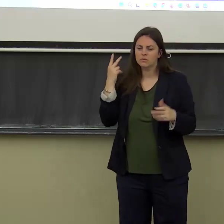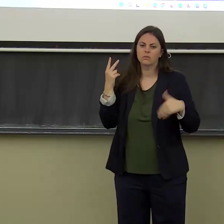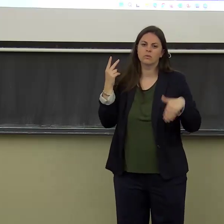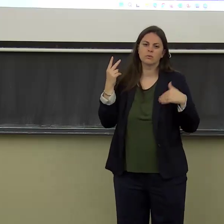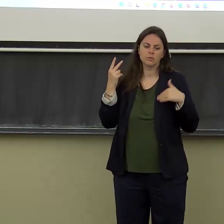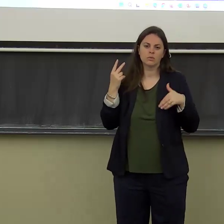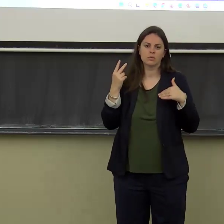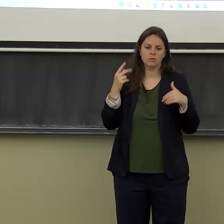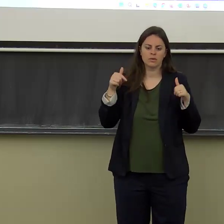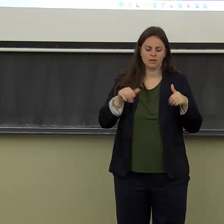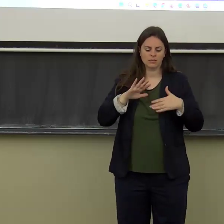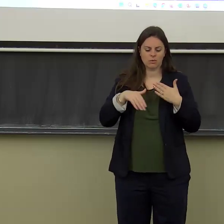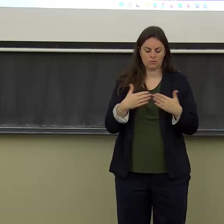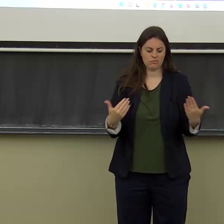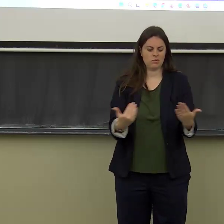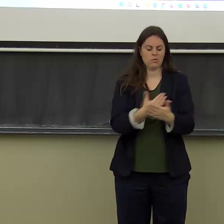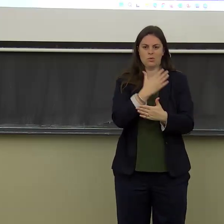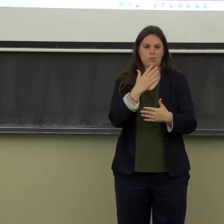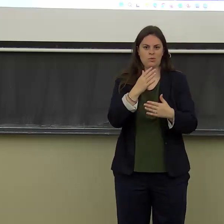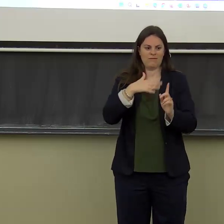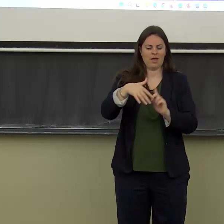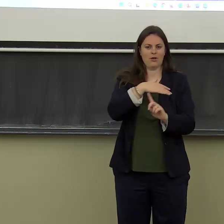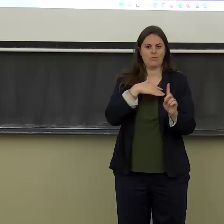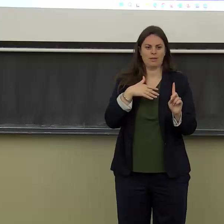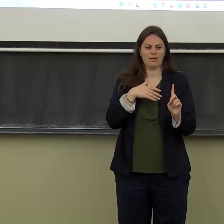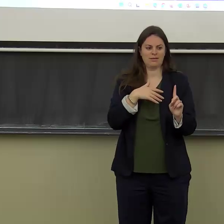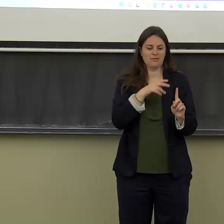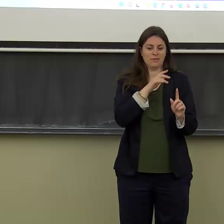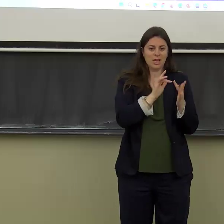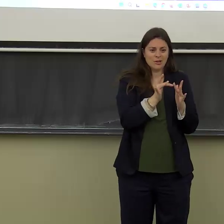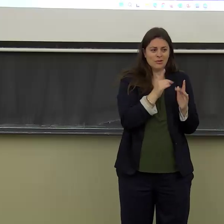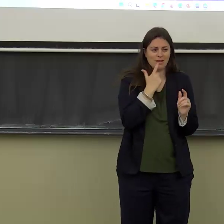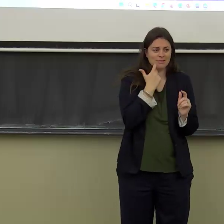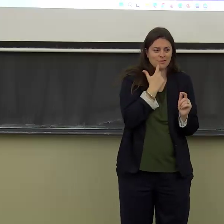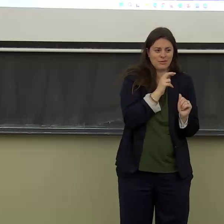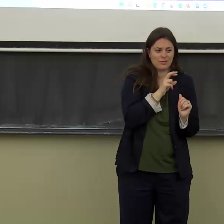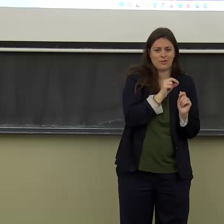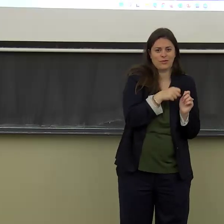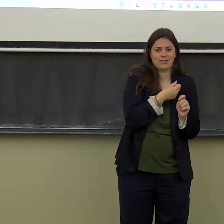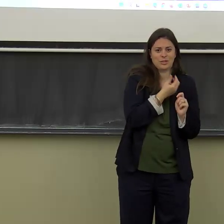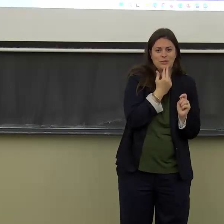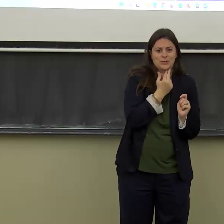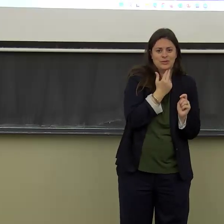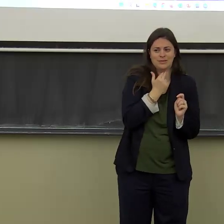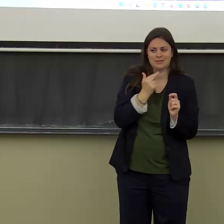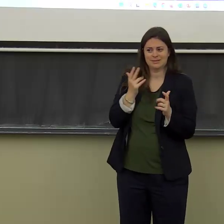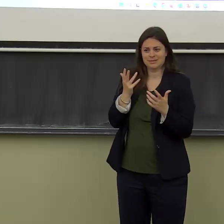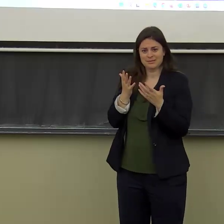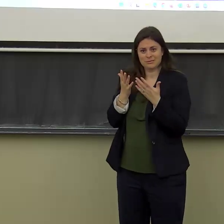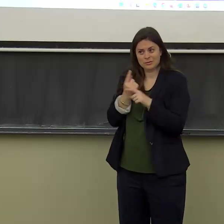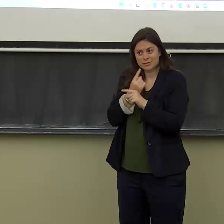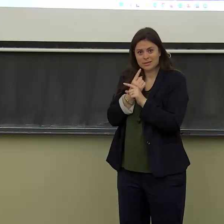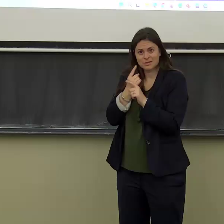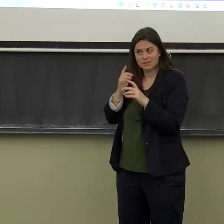30 years. Democracy, we're over hundreds, right? So I do think we need to understand that while those